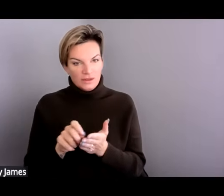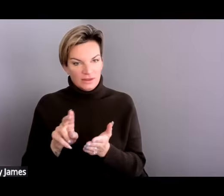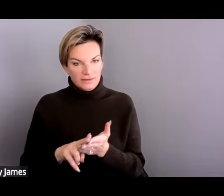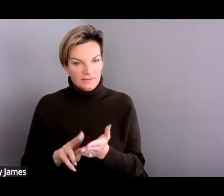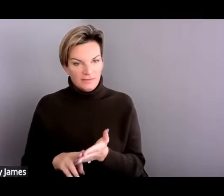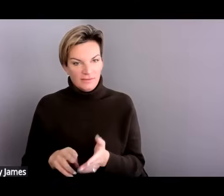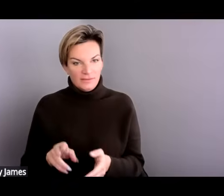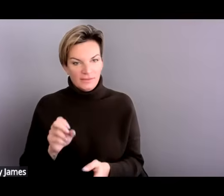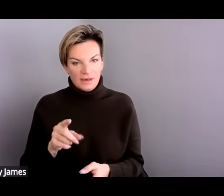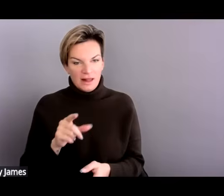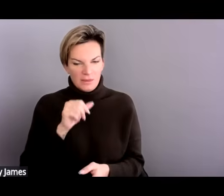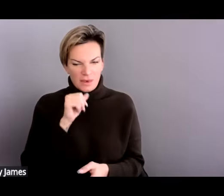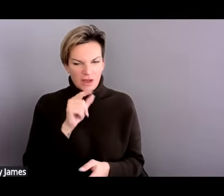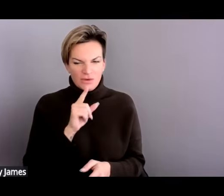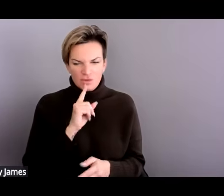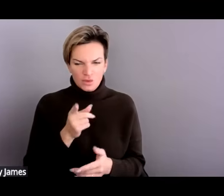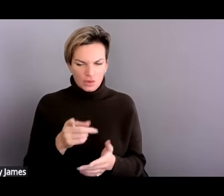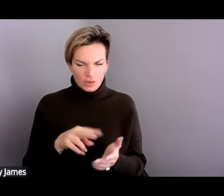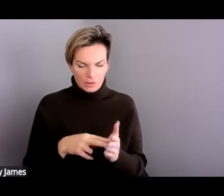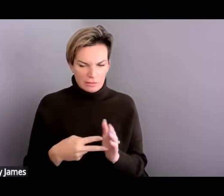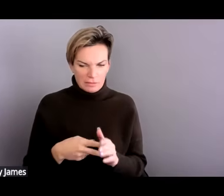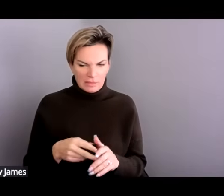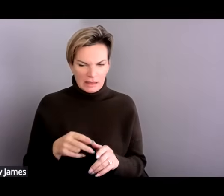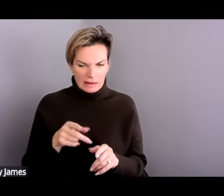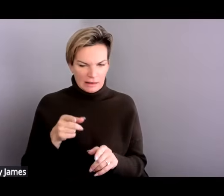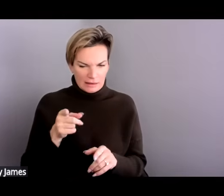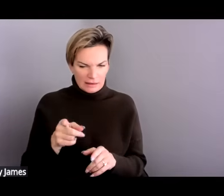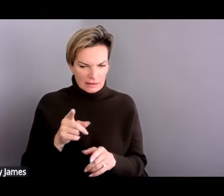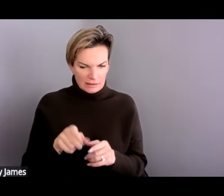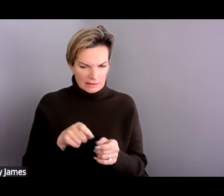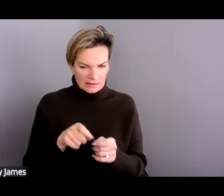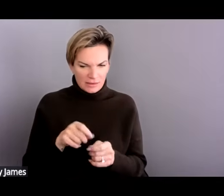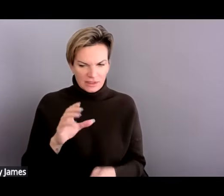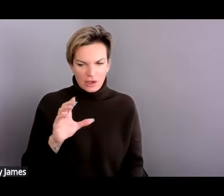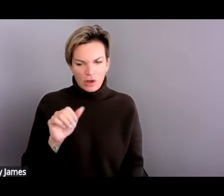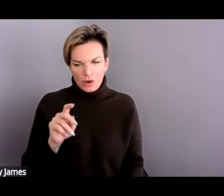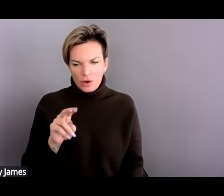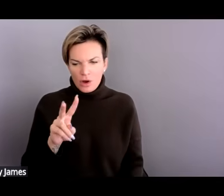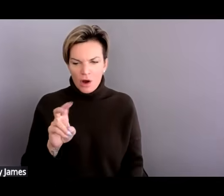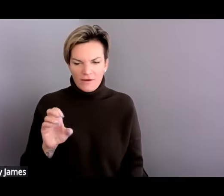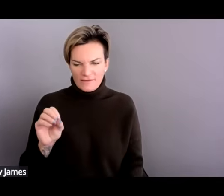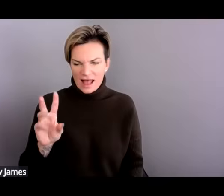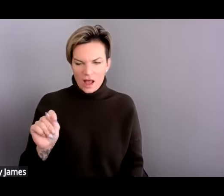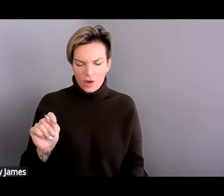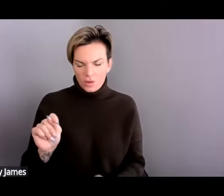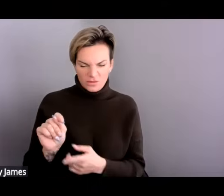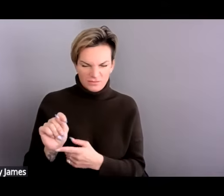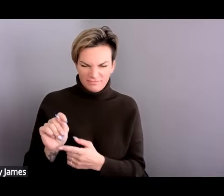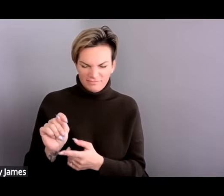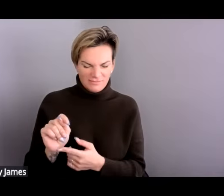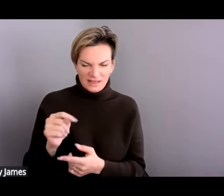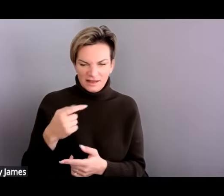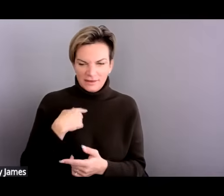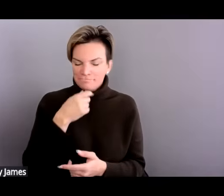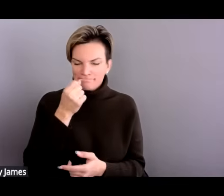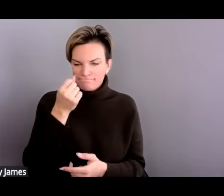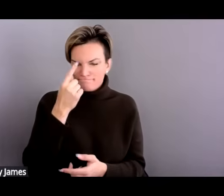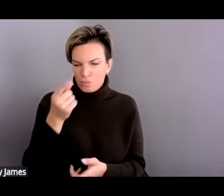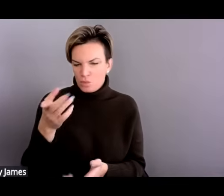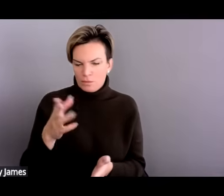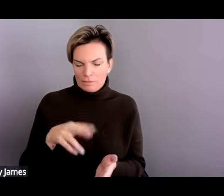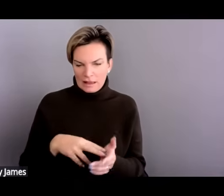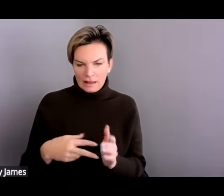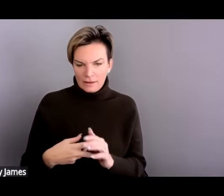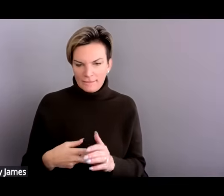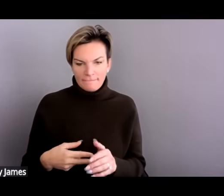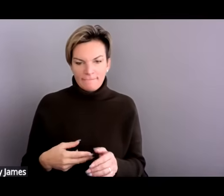mean by carve out, but because I really don't, but I'm not sure that it matters. I think this,